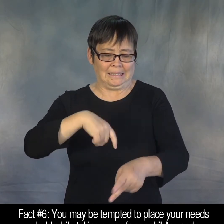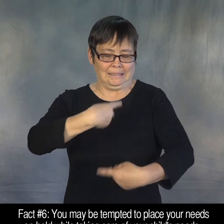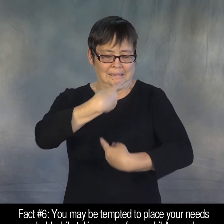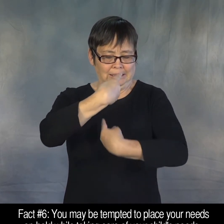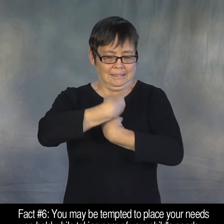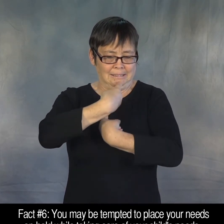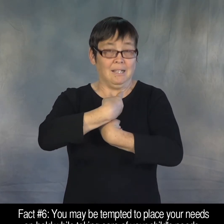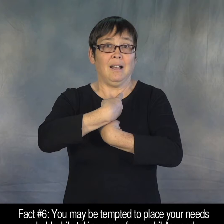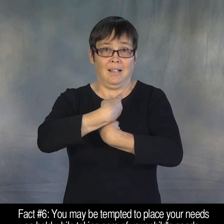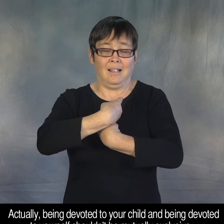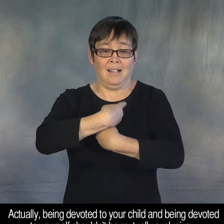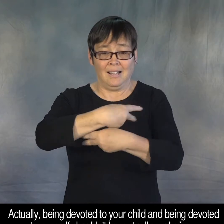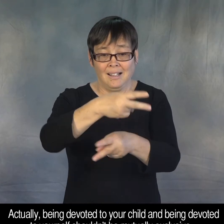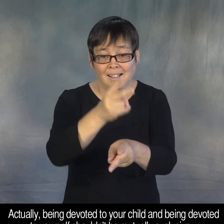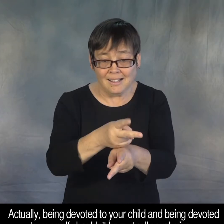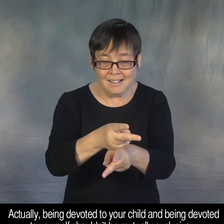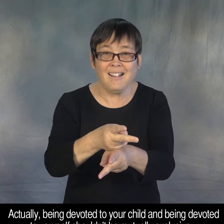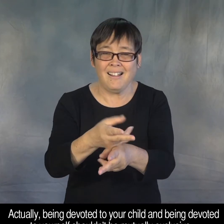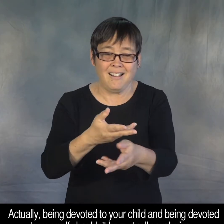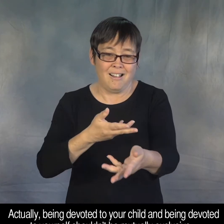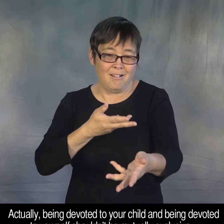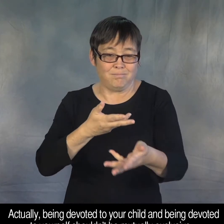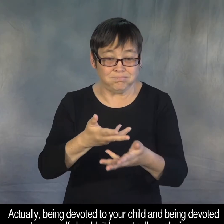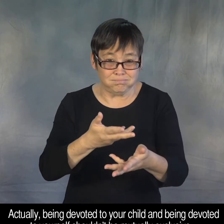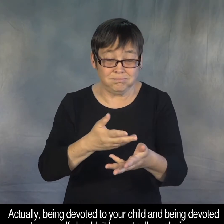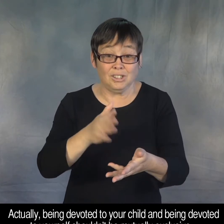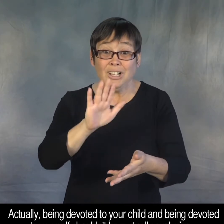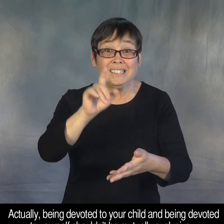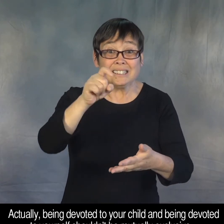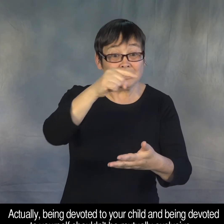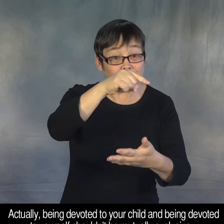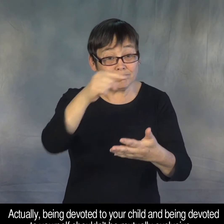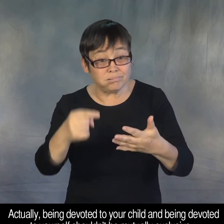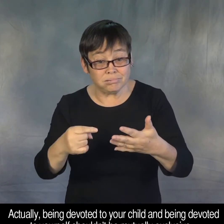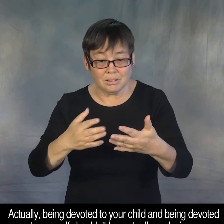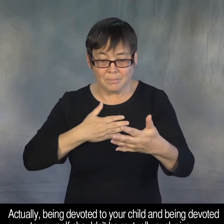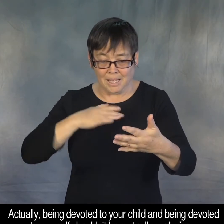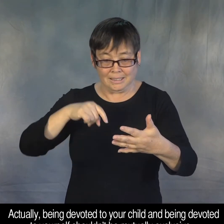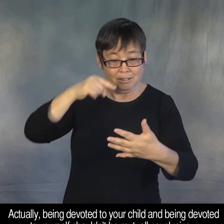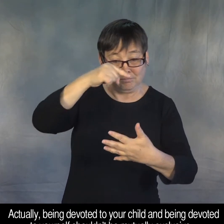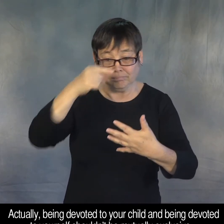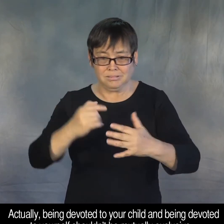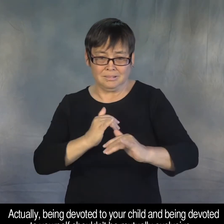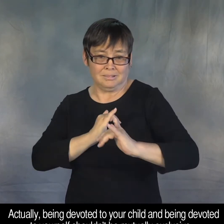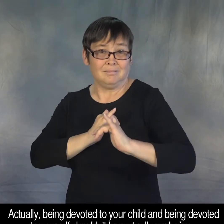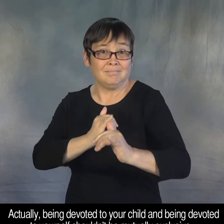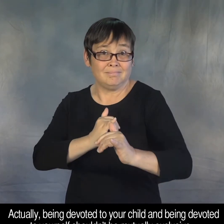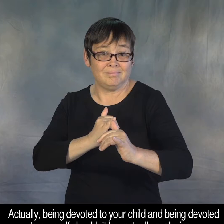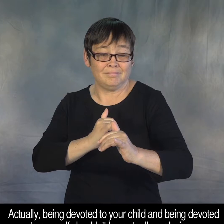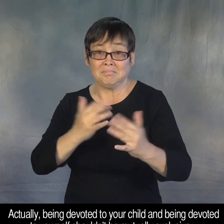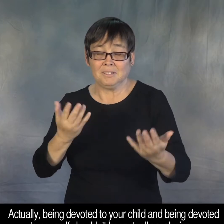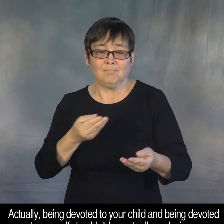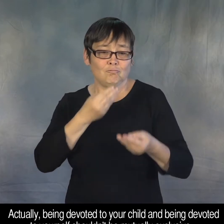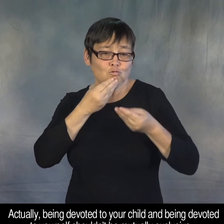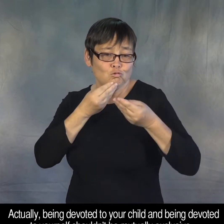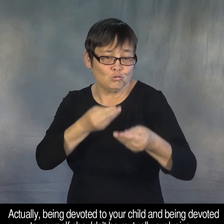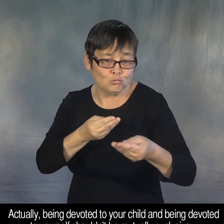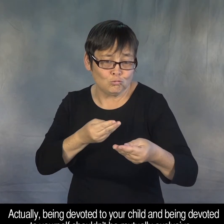needs. Actually, being devoted to your child and being devoted to yourself shouldn't be mutually